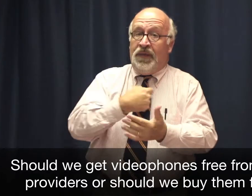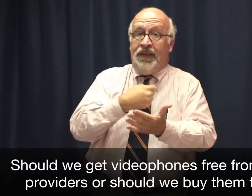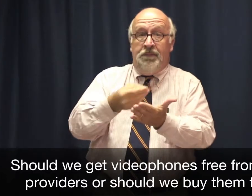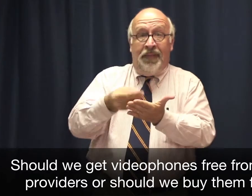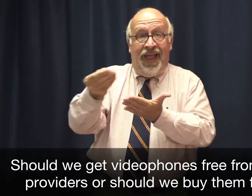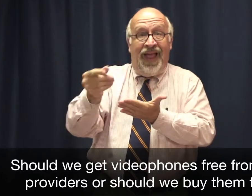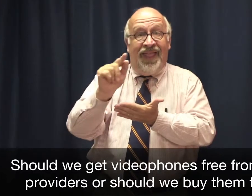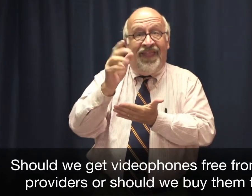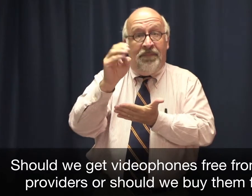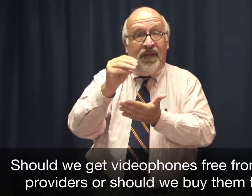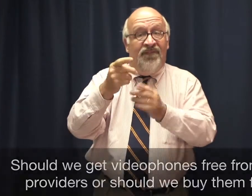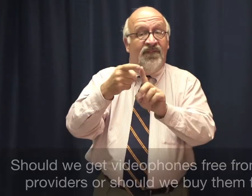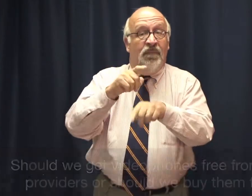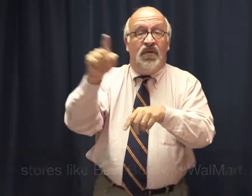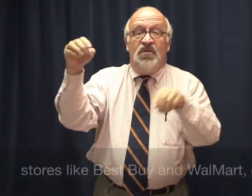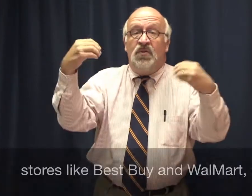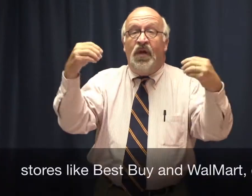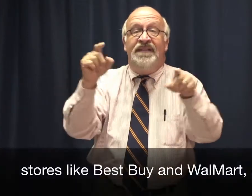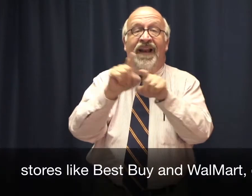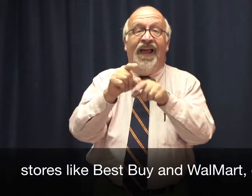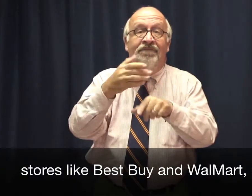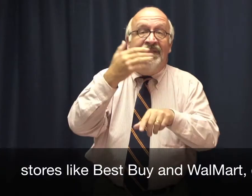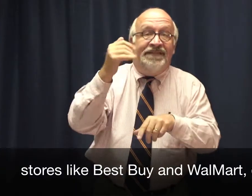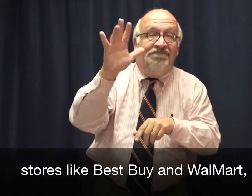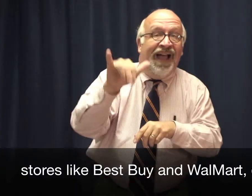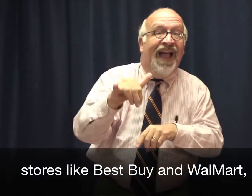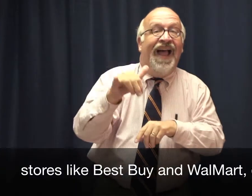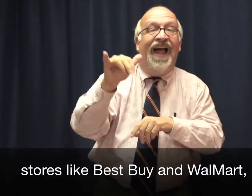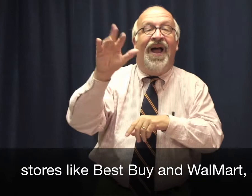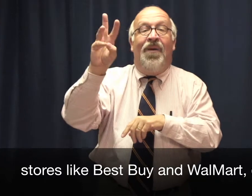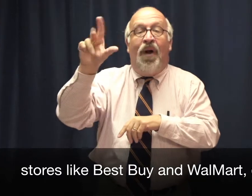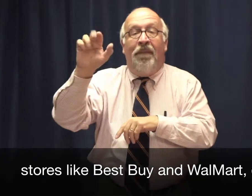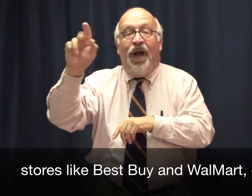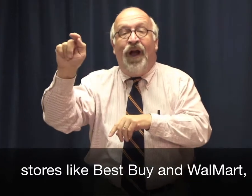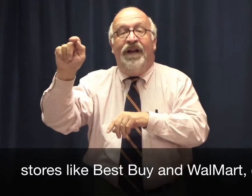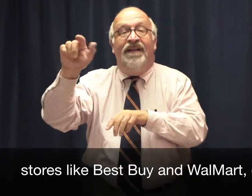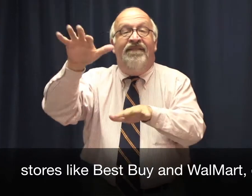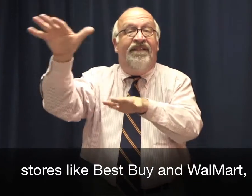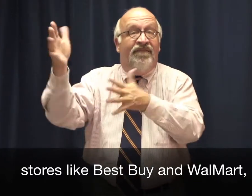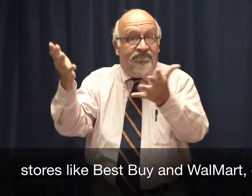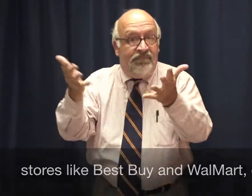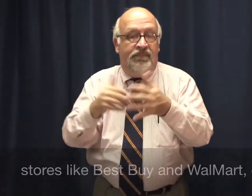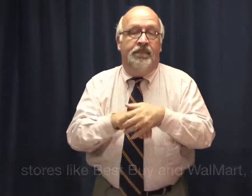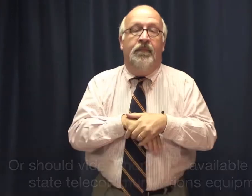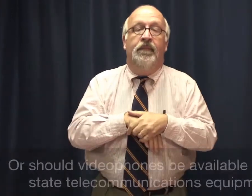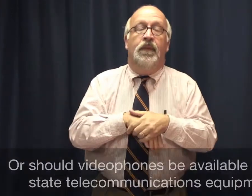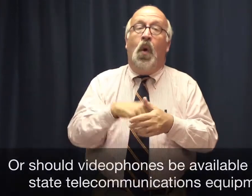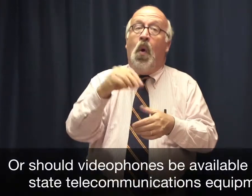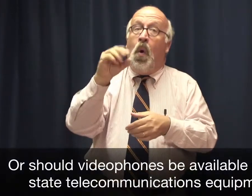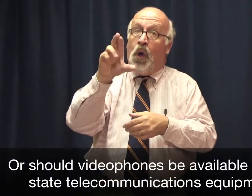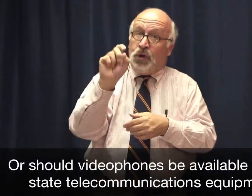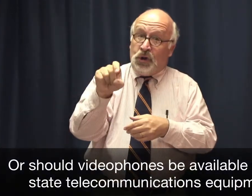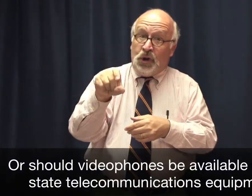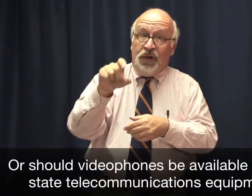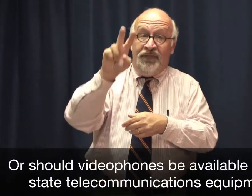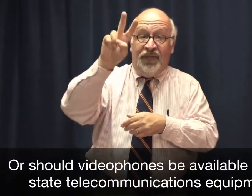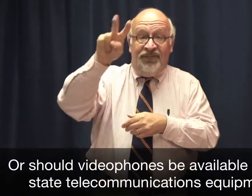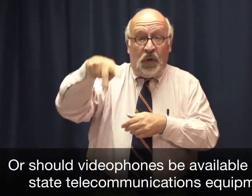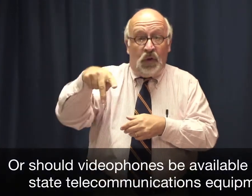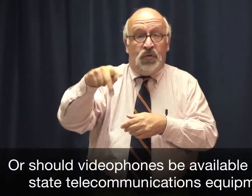Or should we buy them from stores like Best Buy and Walmart, etc.? Or should video